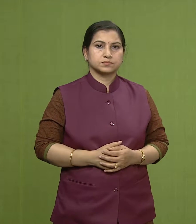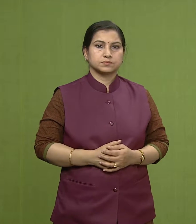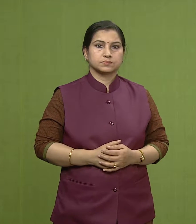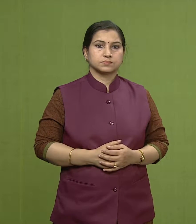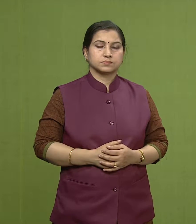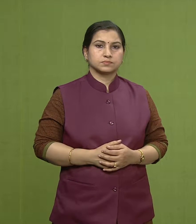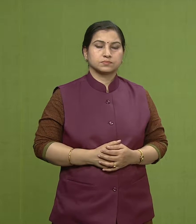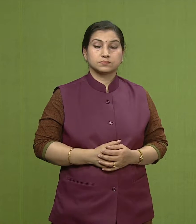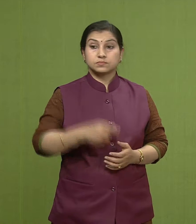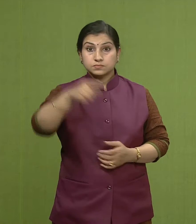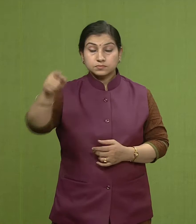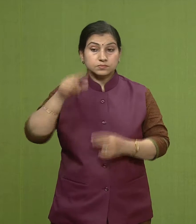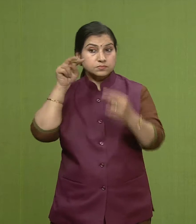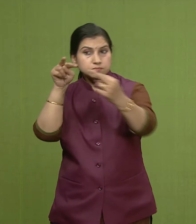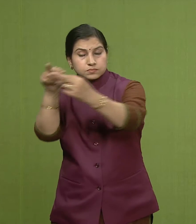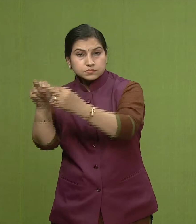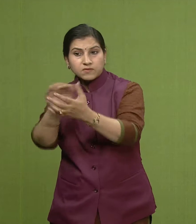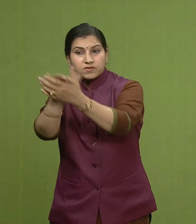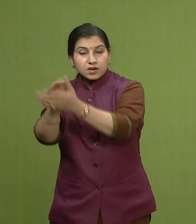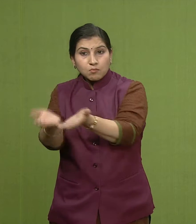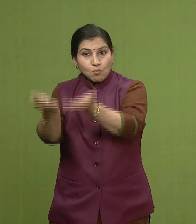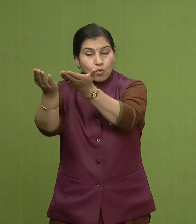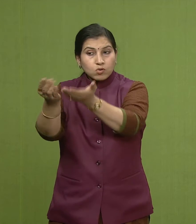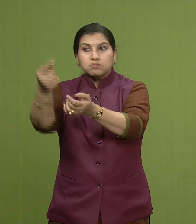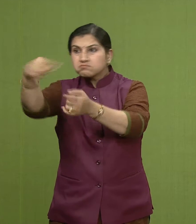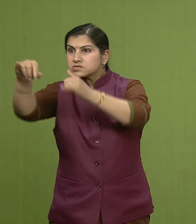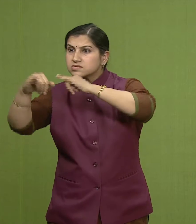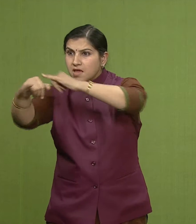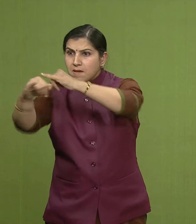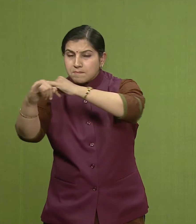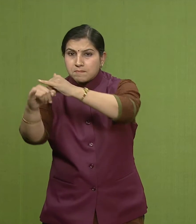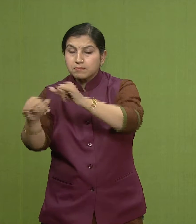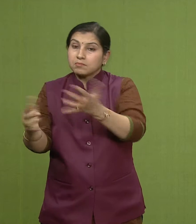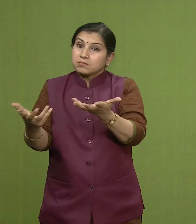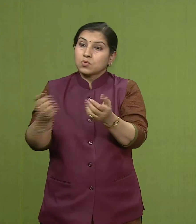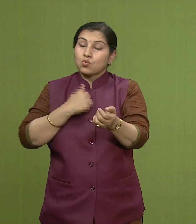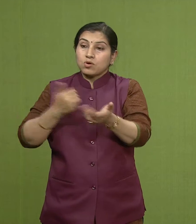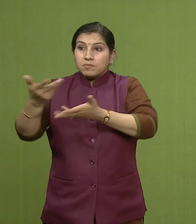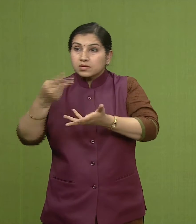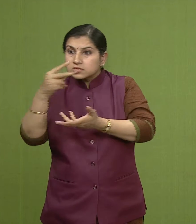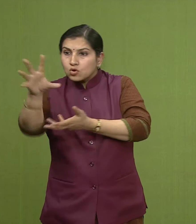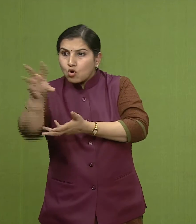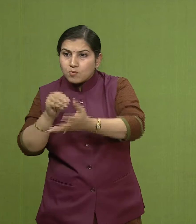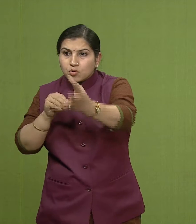They look onto peer groups for approval and may even change their behavior to win their approval.